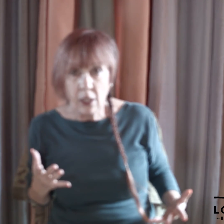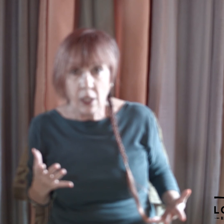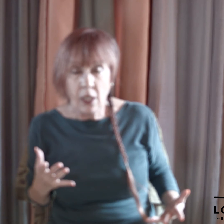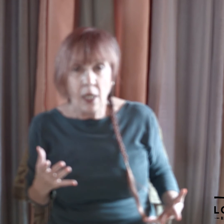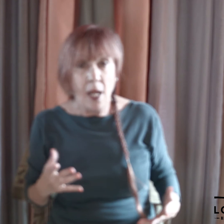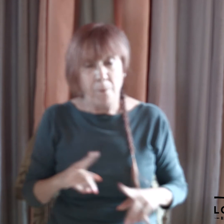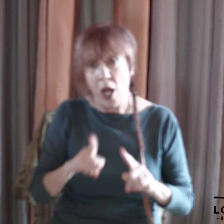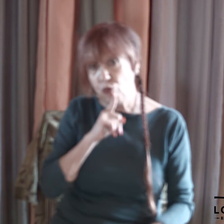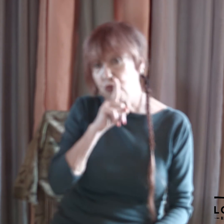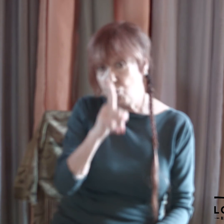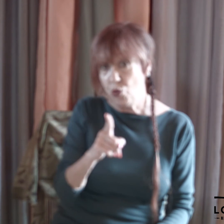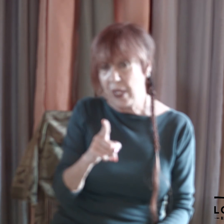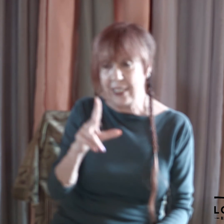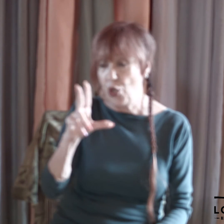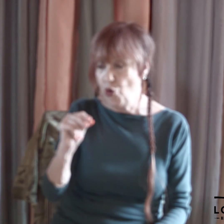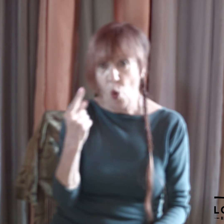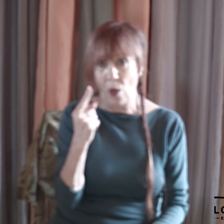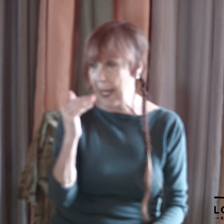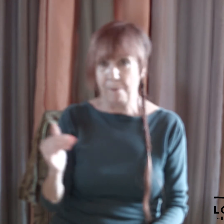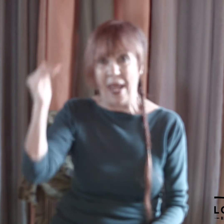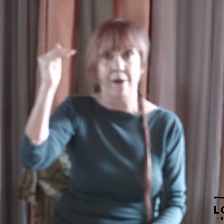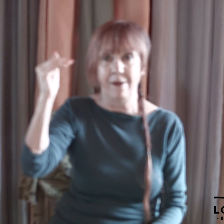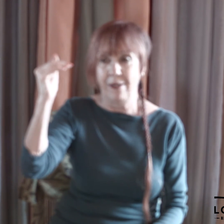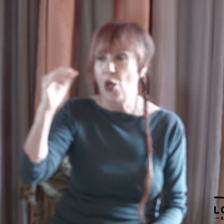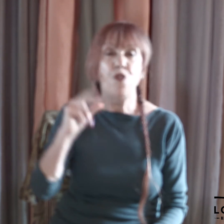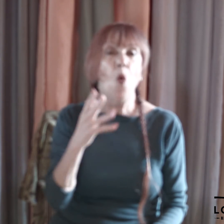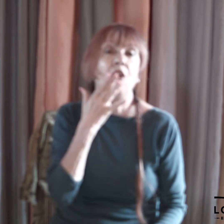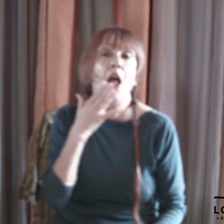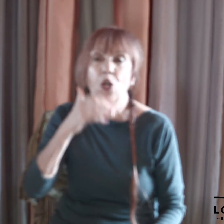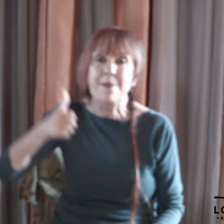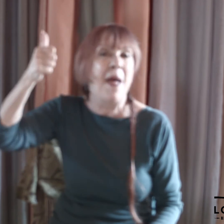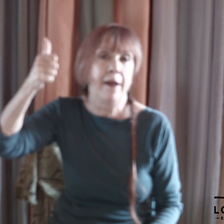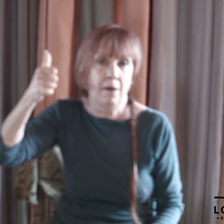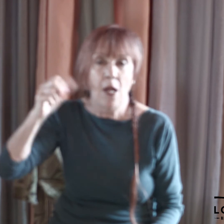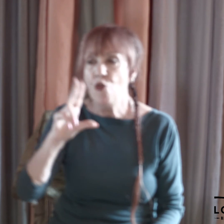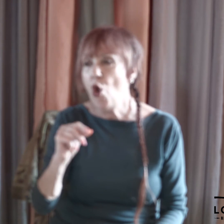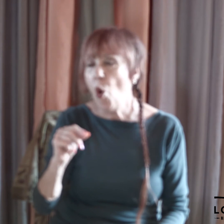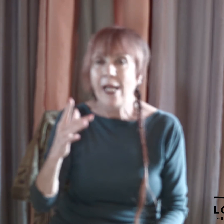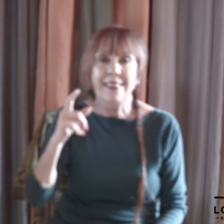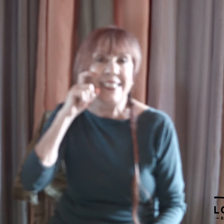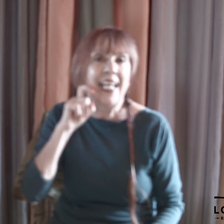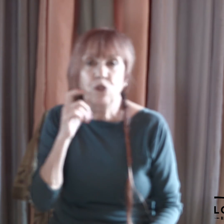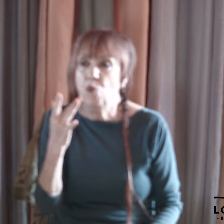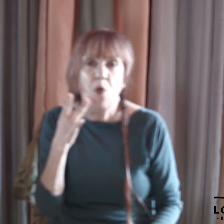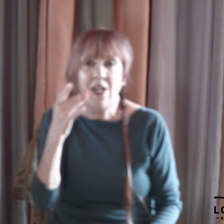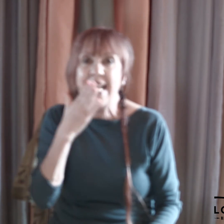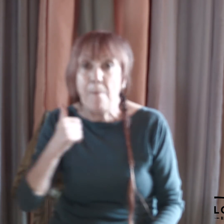That the truth is there's no better gender, no better color of skin, no better sexual orientation